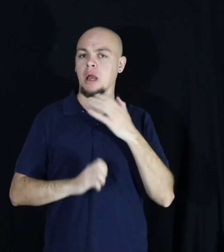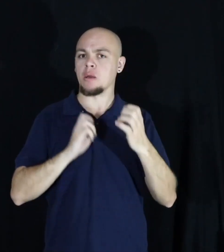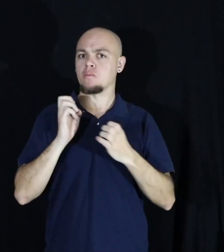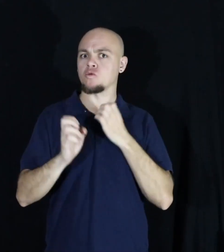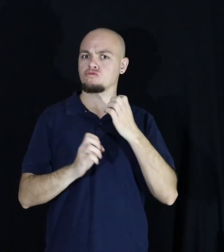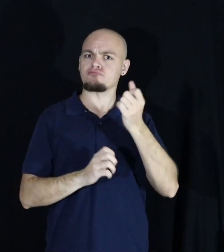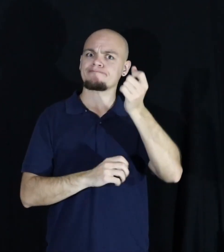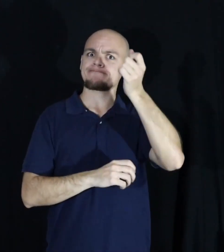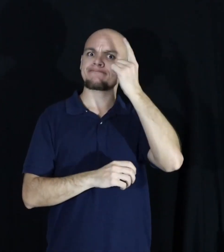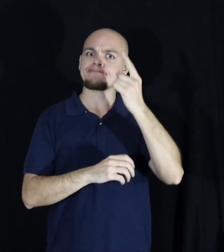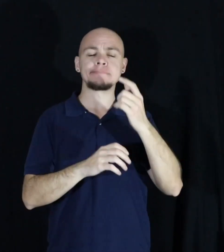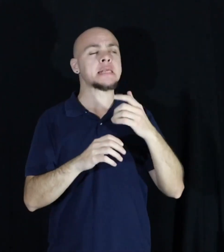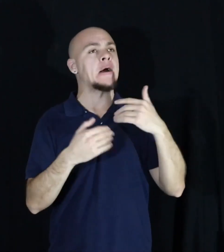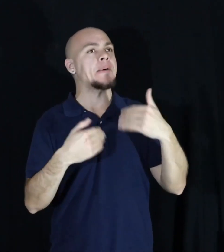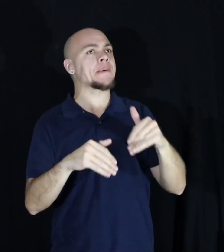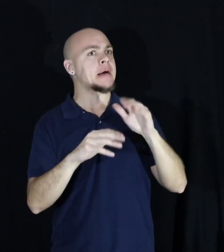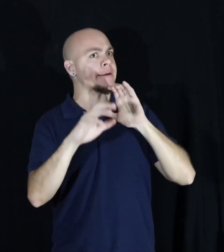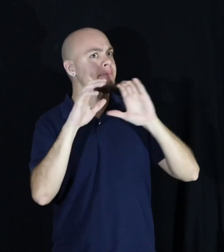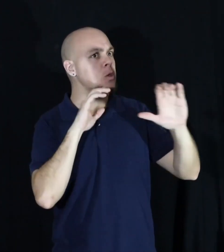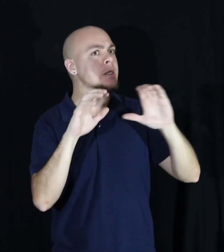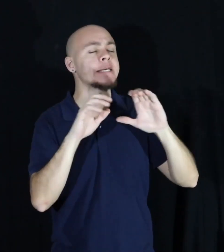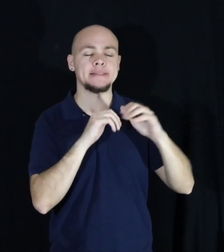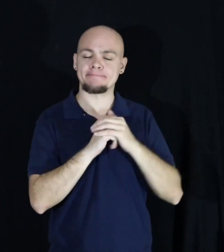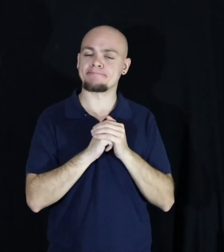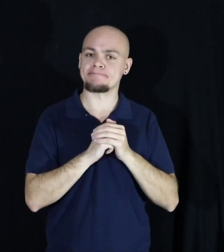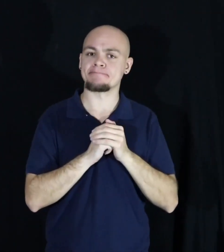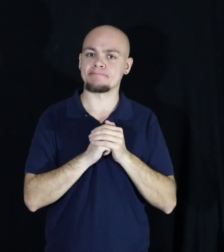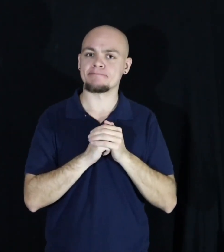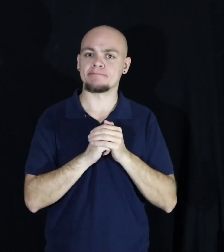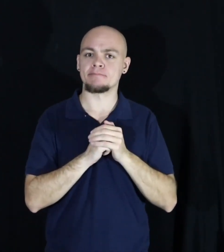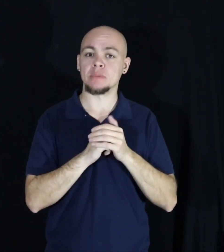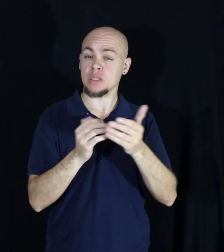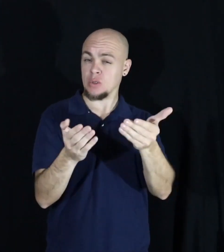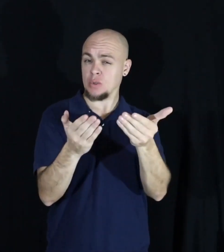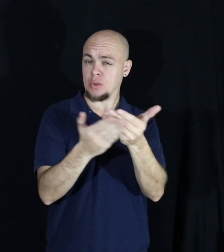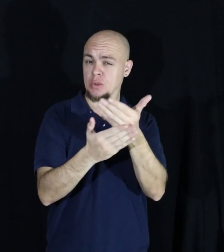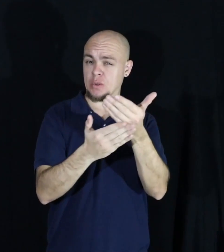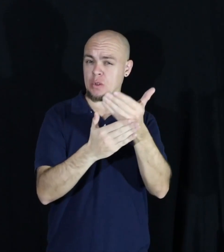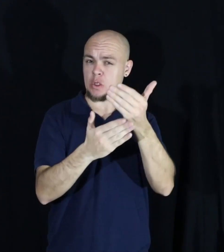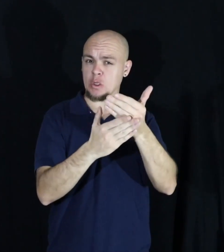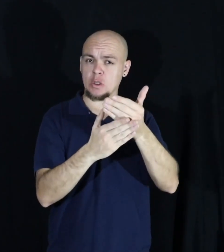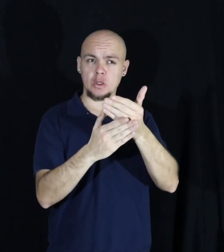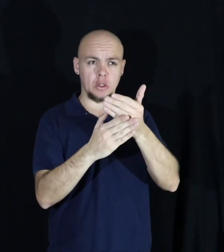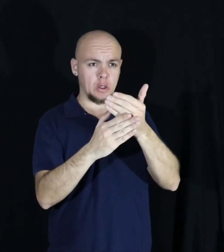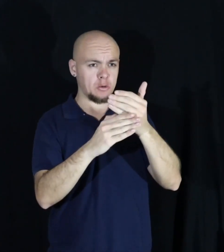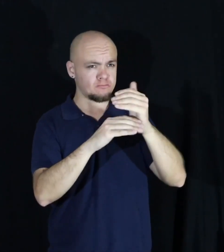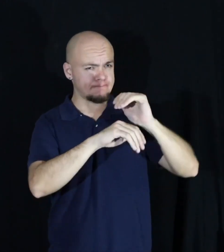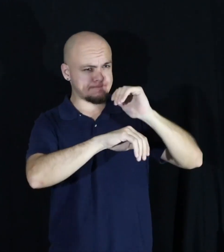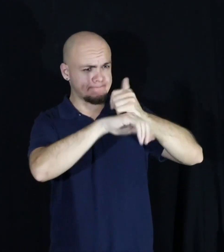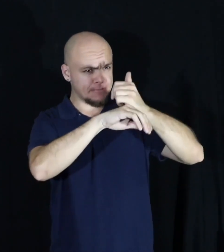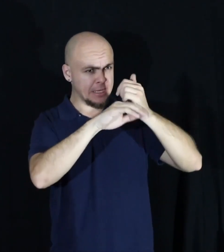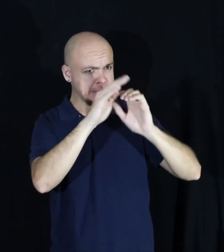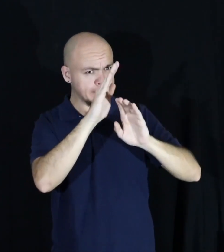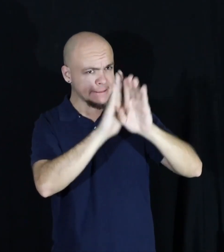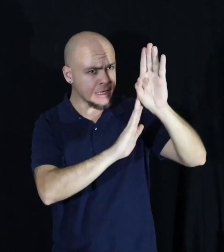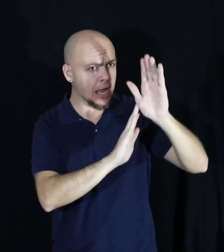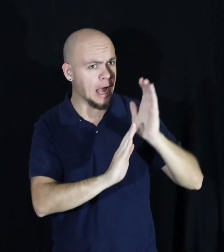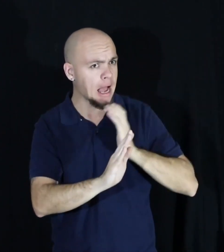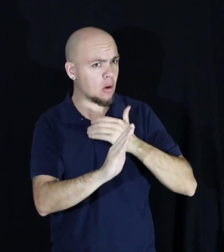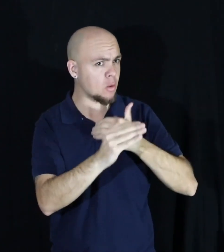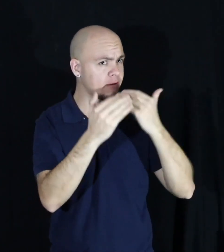them, communicate them. We can return with a new construction or deconstruction about our values,